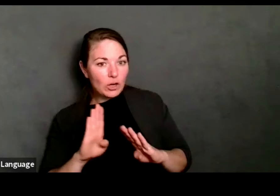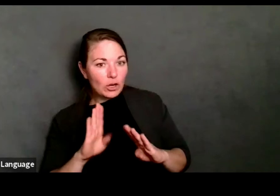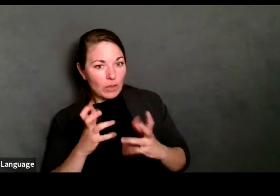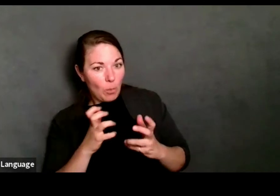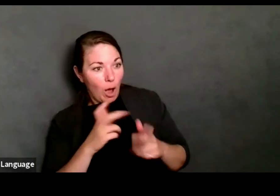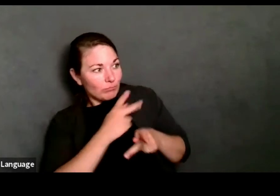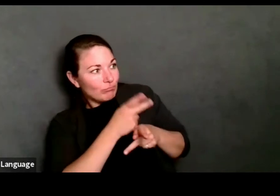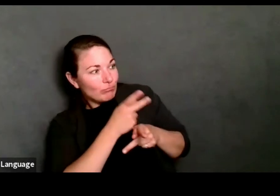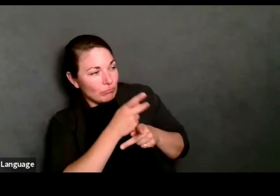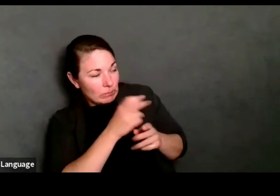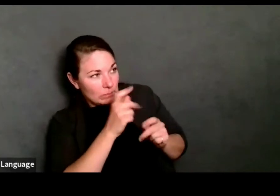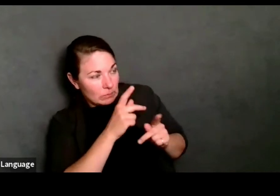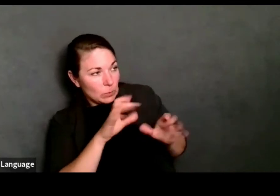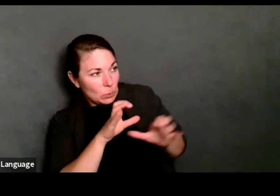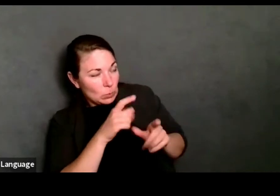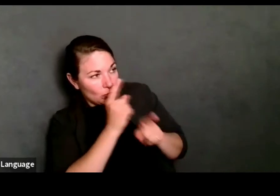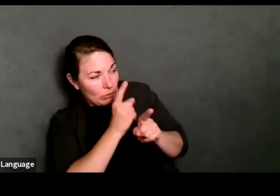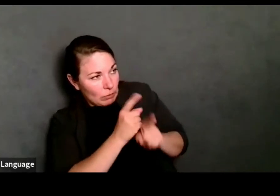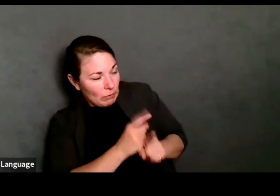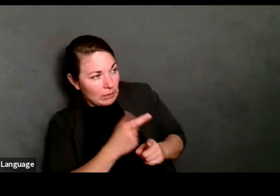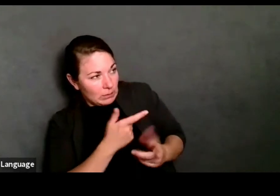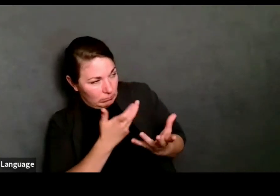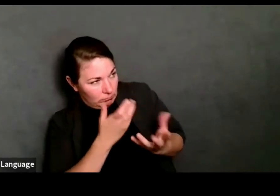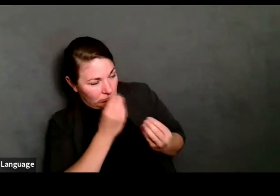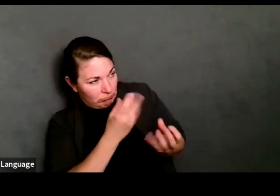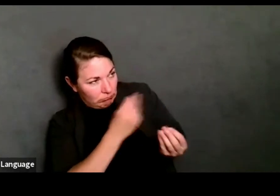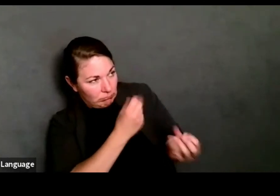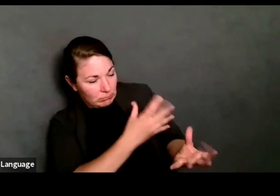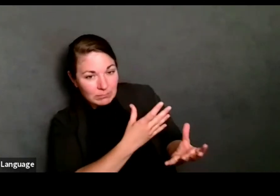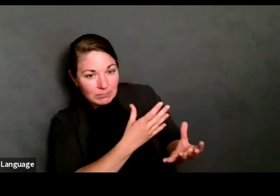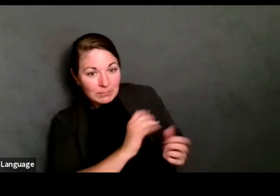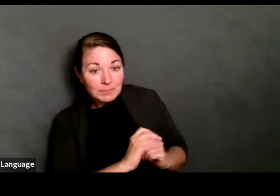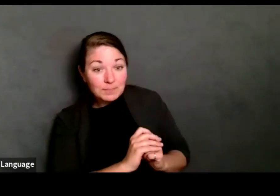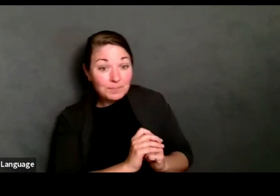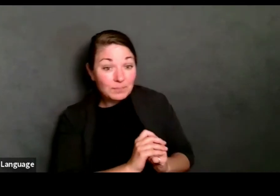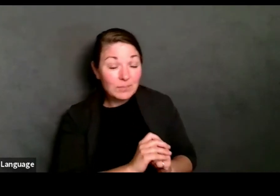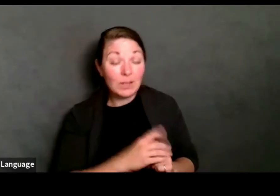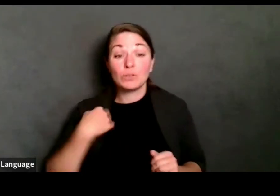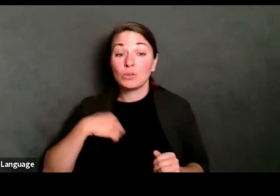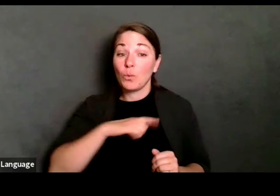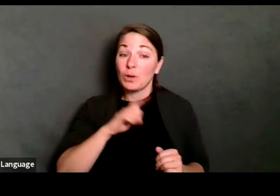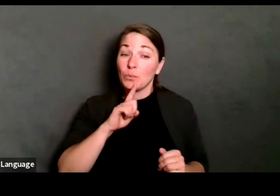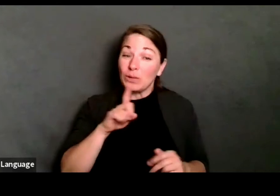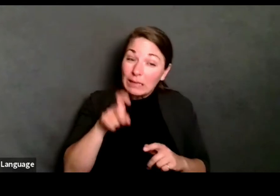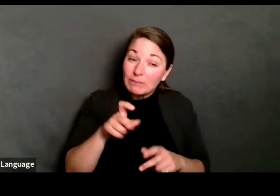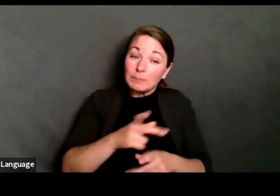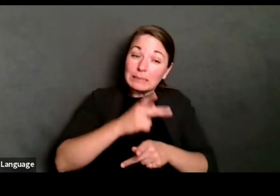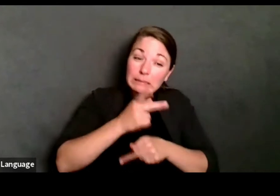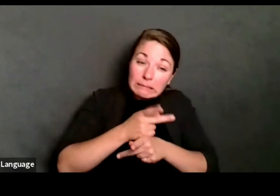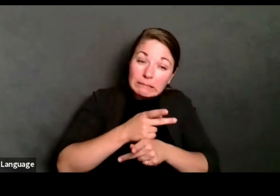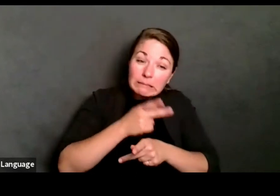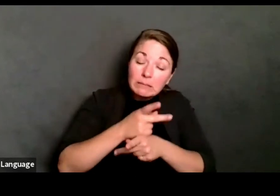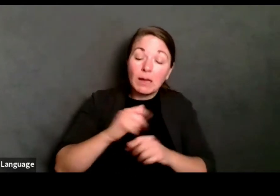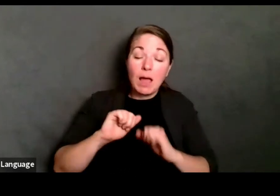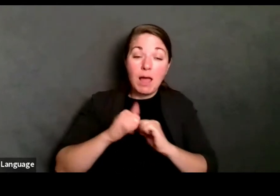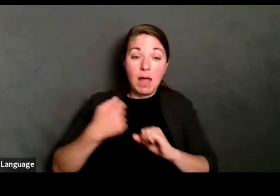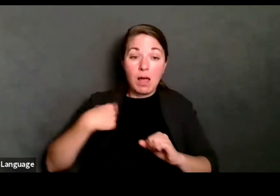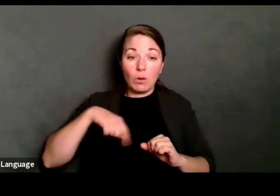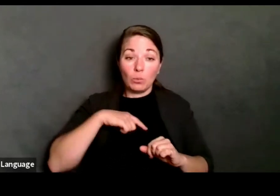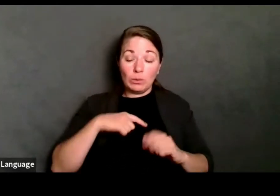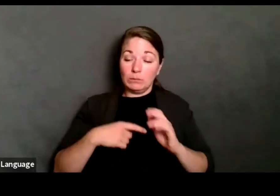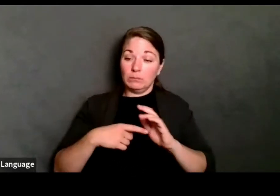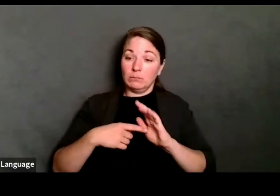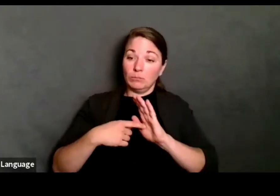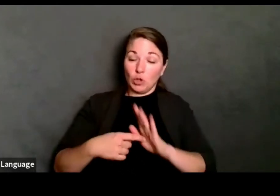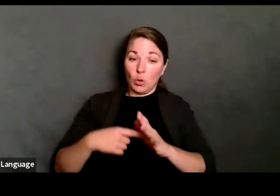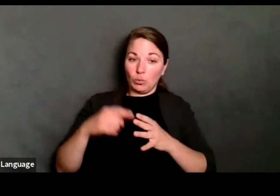care, or about the SAFE exam and their options, we need to be really intentional about how we're framing the choices